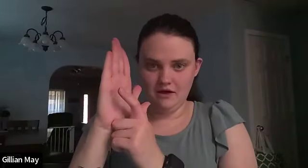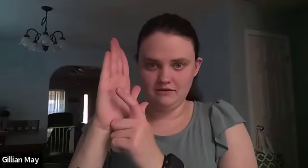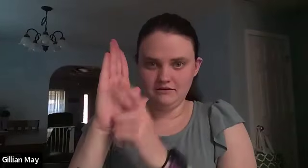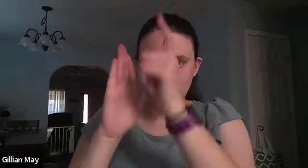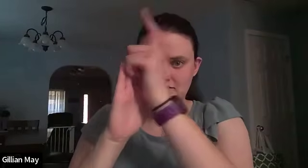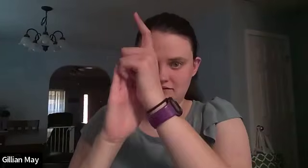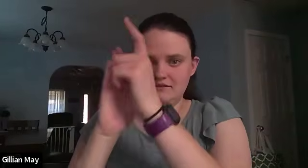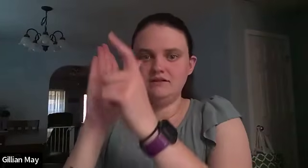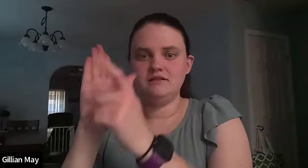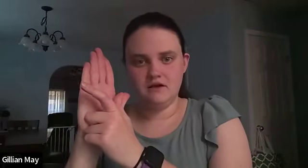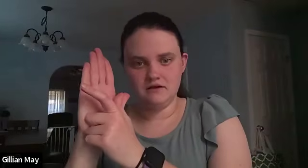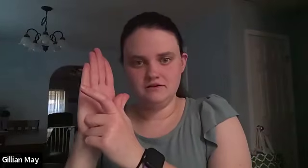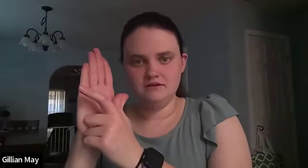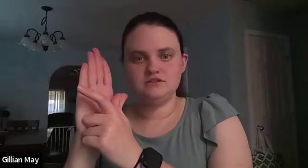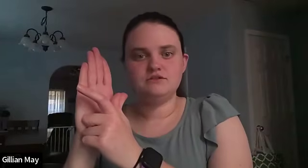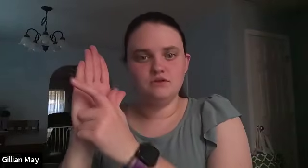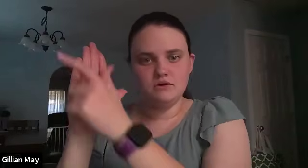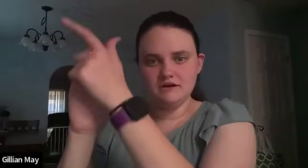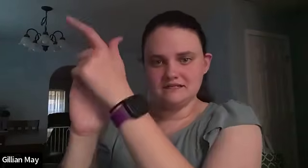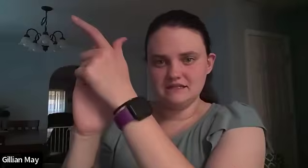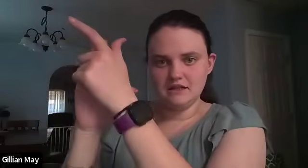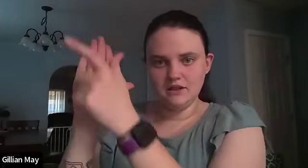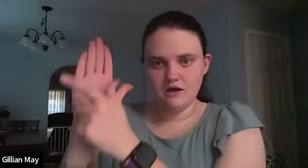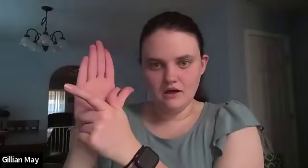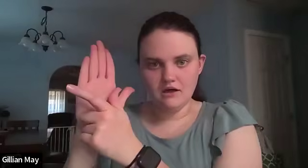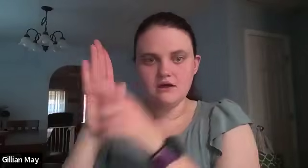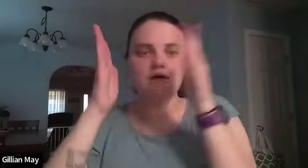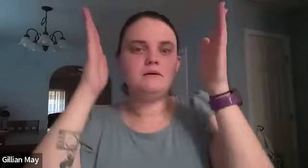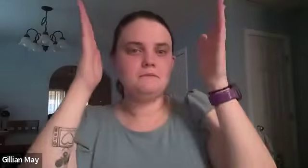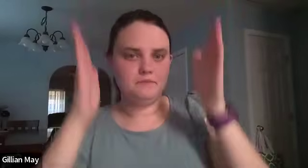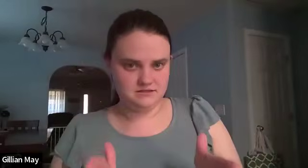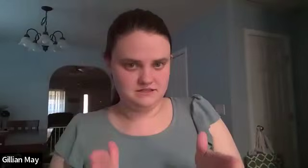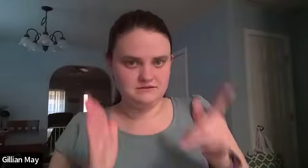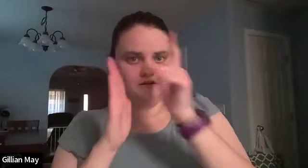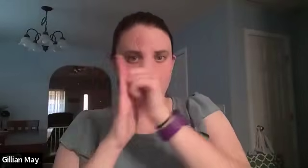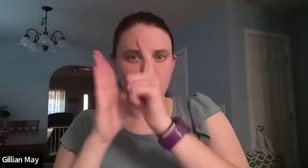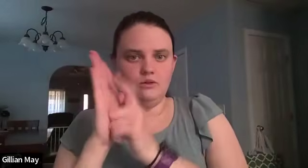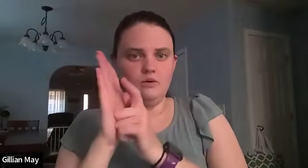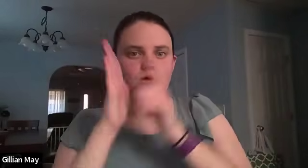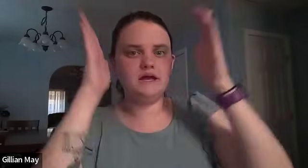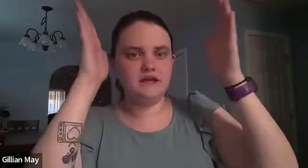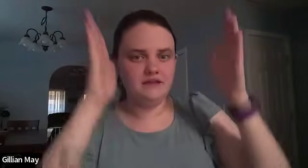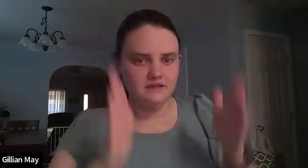Law. Law. So lawyer is law person.